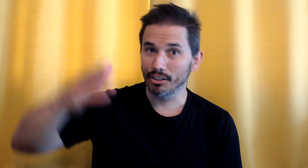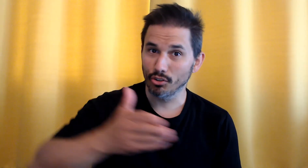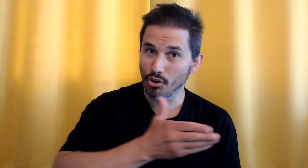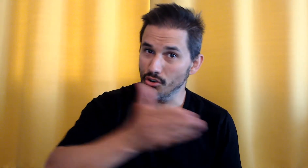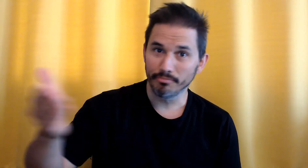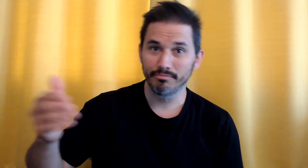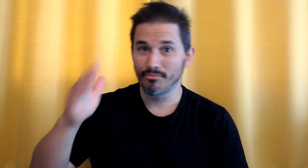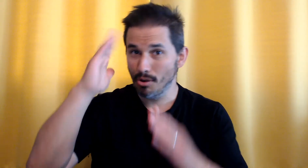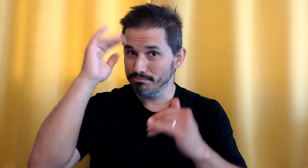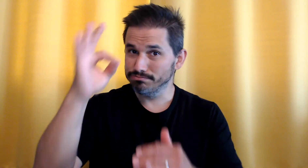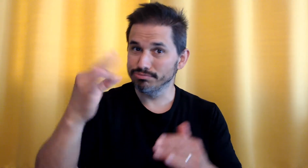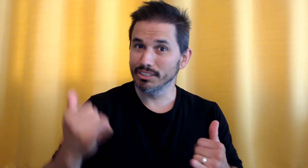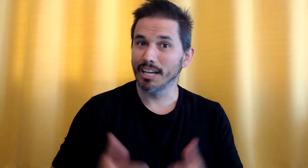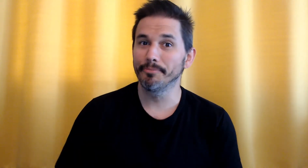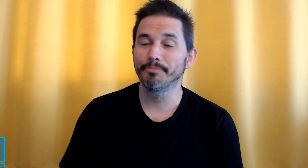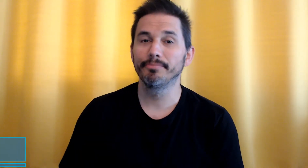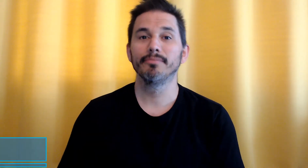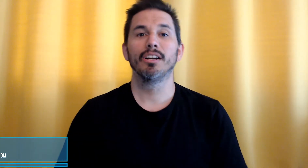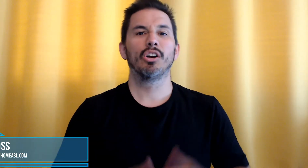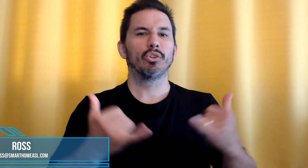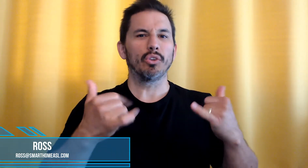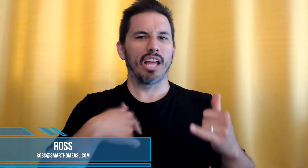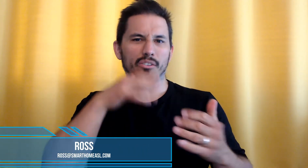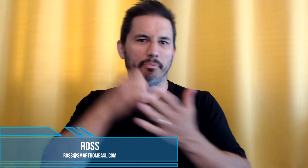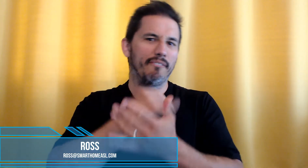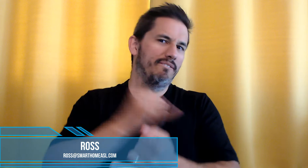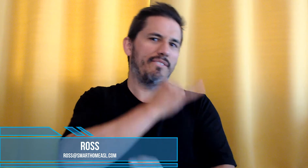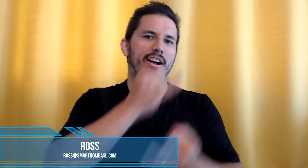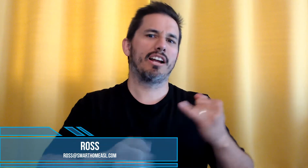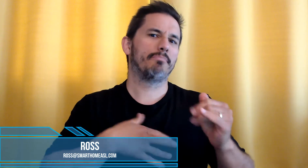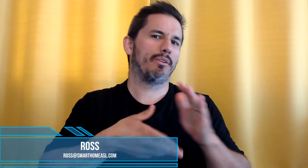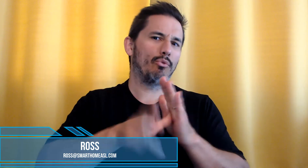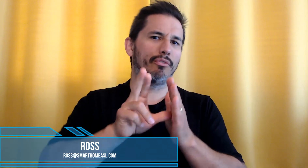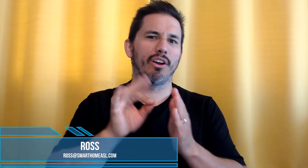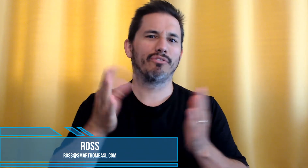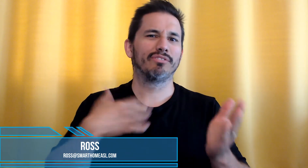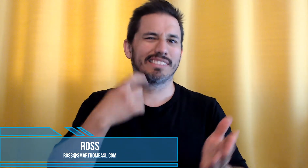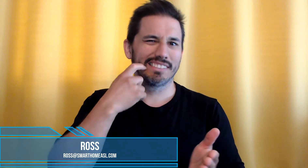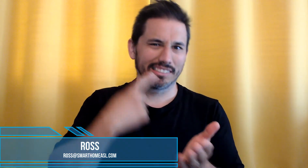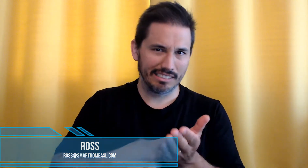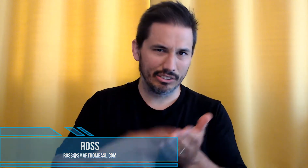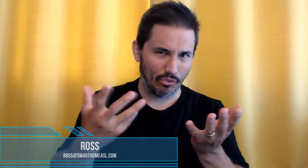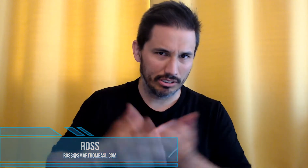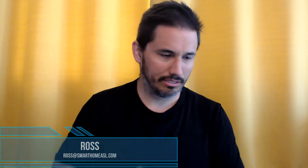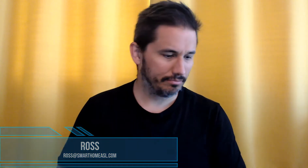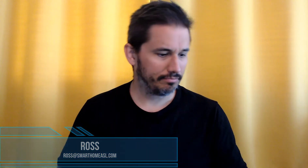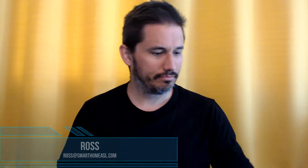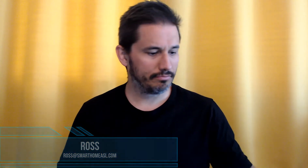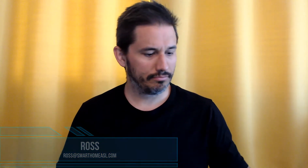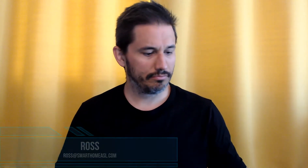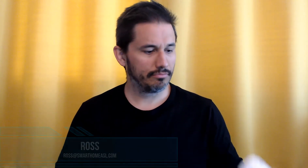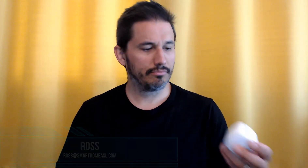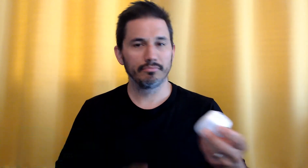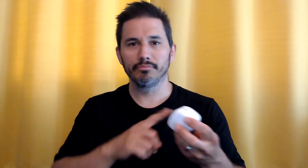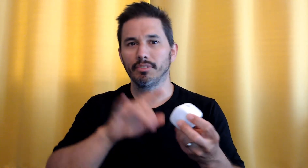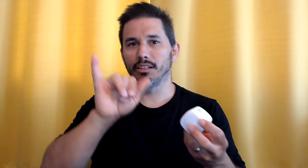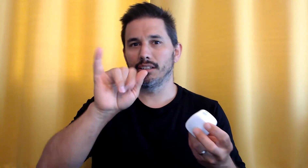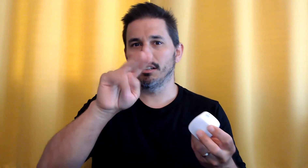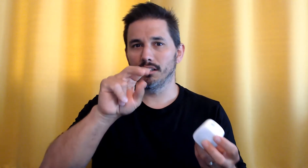Hi everyone, hope you're doing great today. I wanted to take some time to make my final review of this device here,